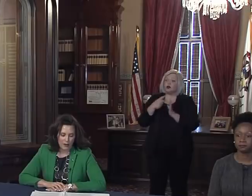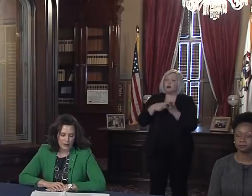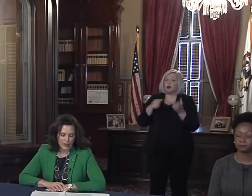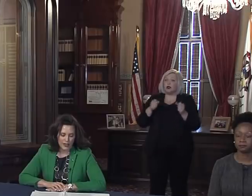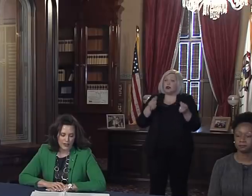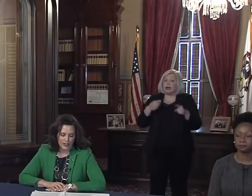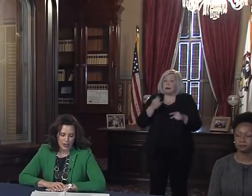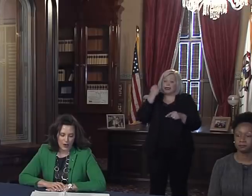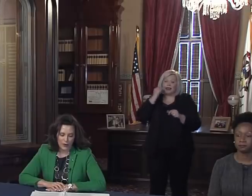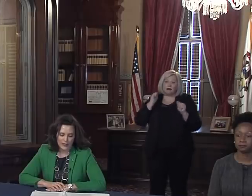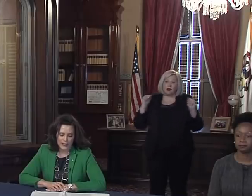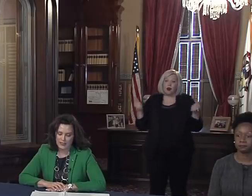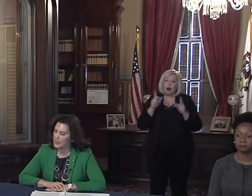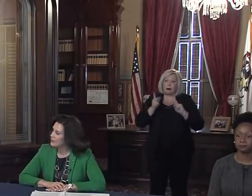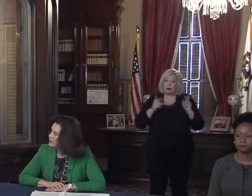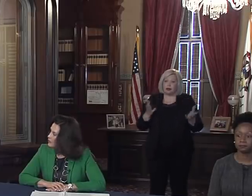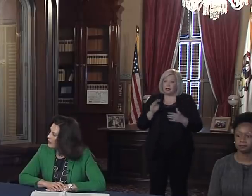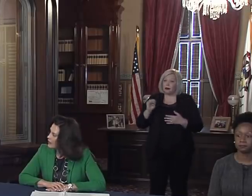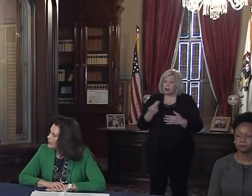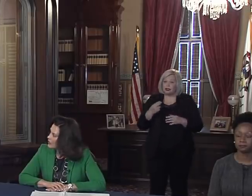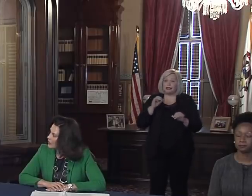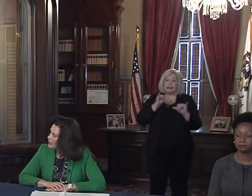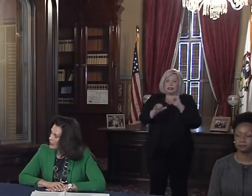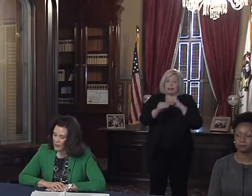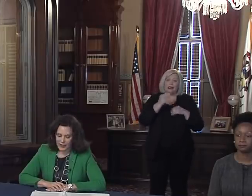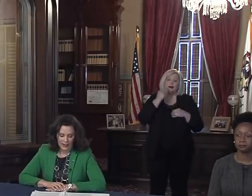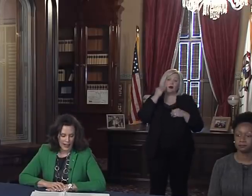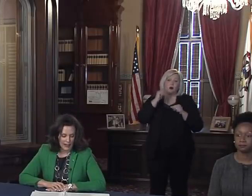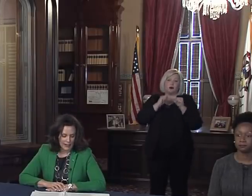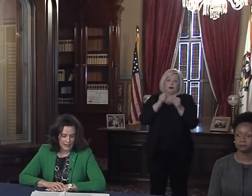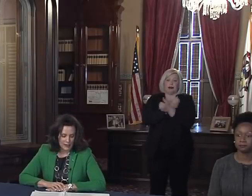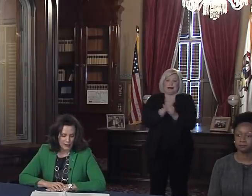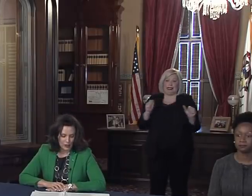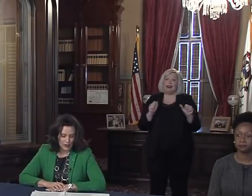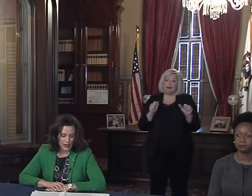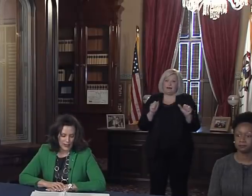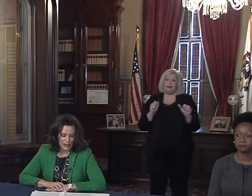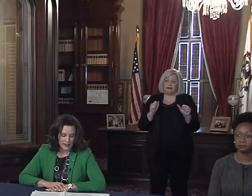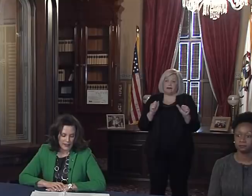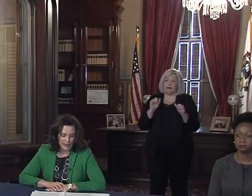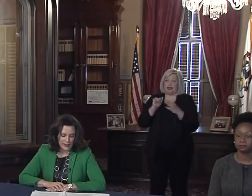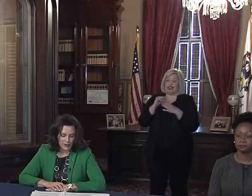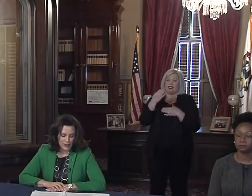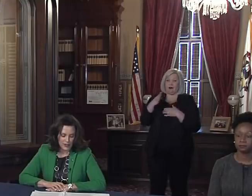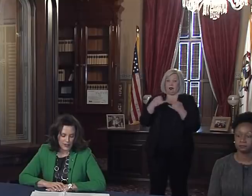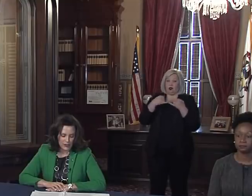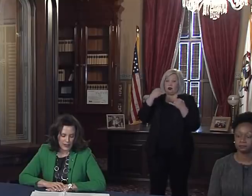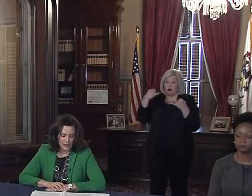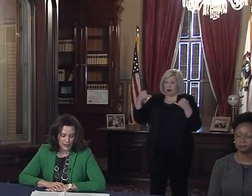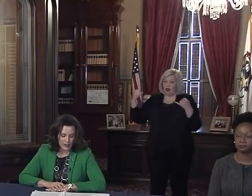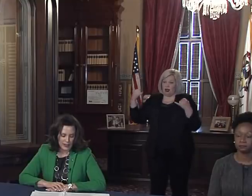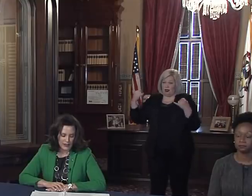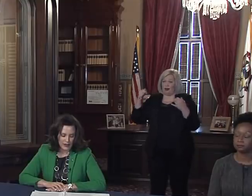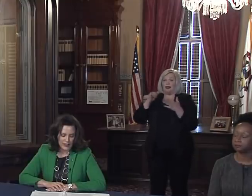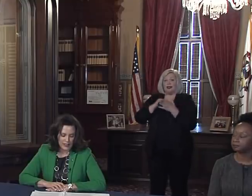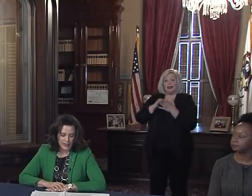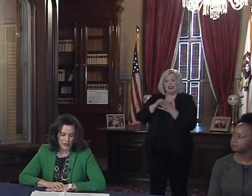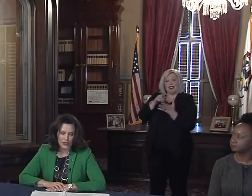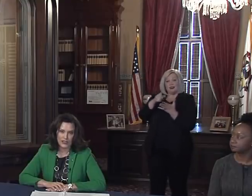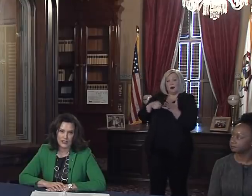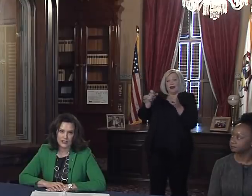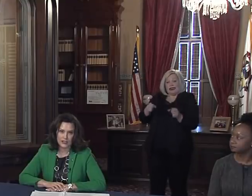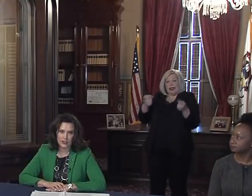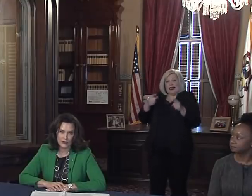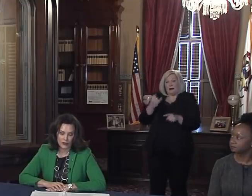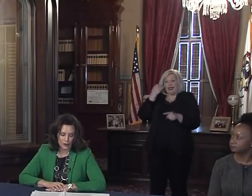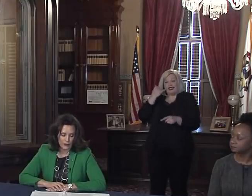happen when all Michiganders stay home and stay safe through May 3rd. That is the blue line. That's what the curve can look like if we stay